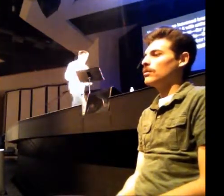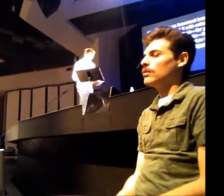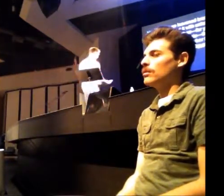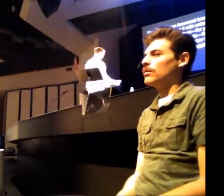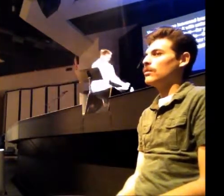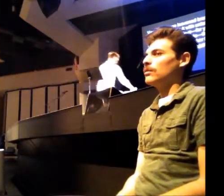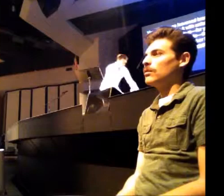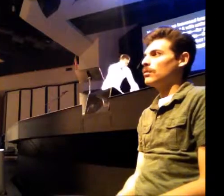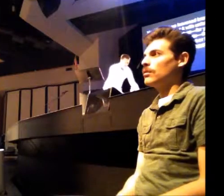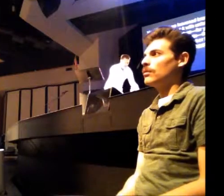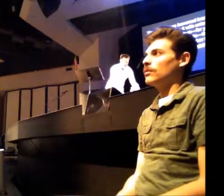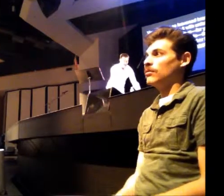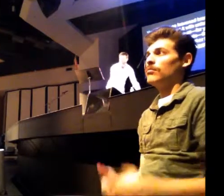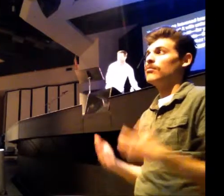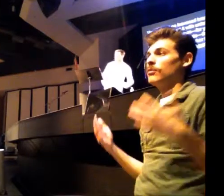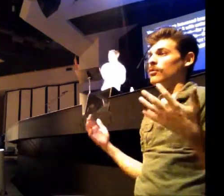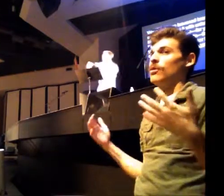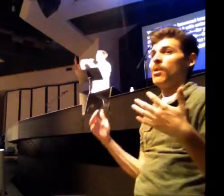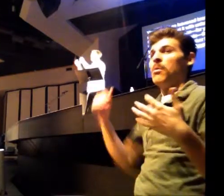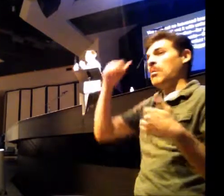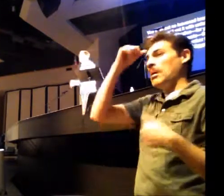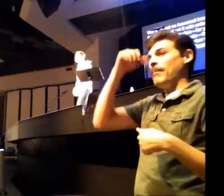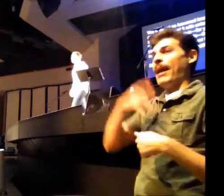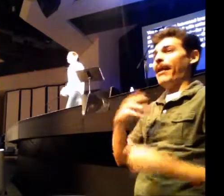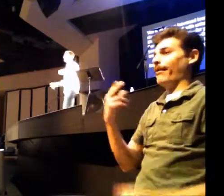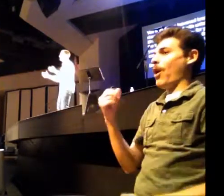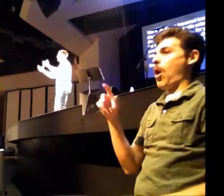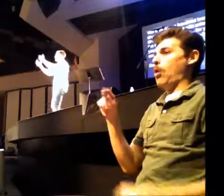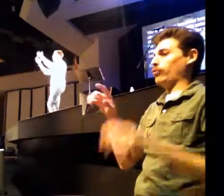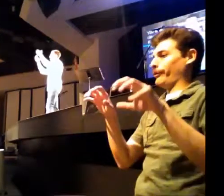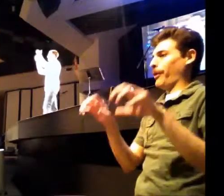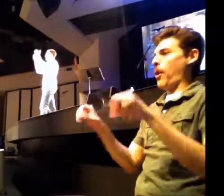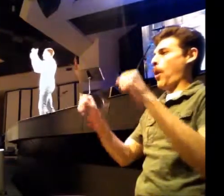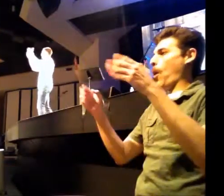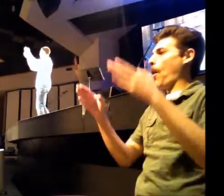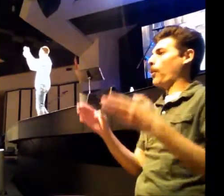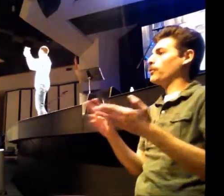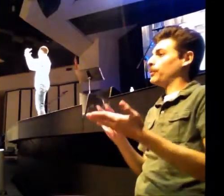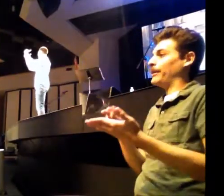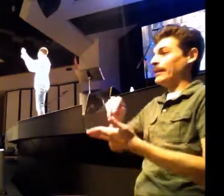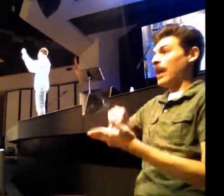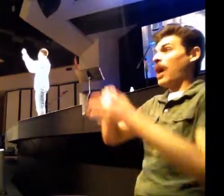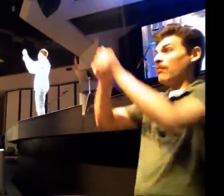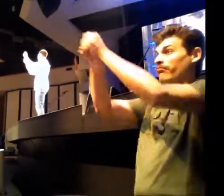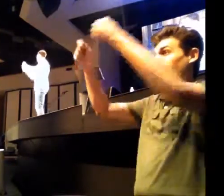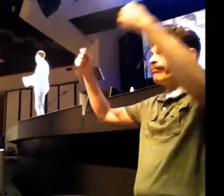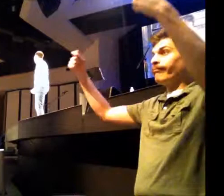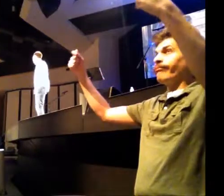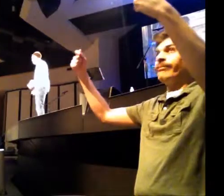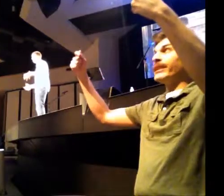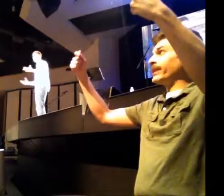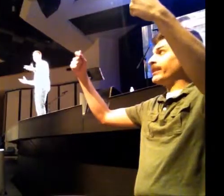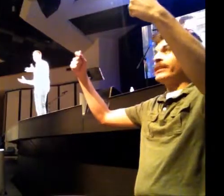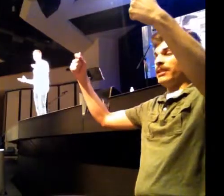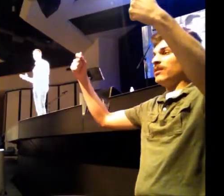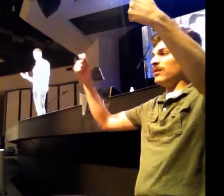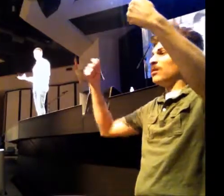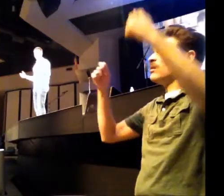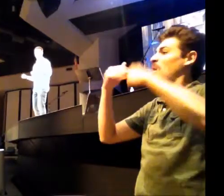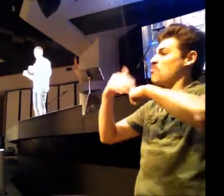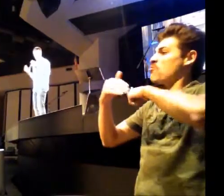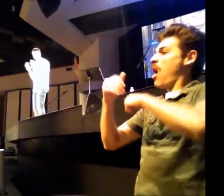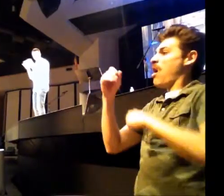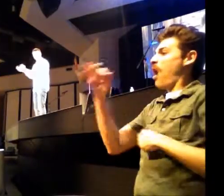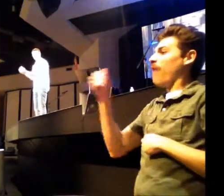Egypt. He'd stand up, hold the bread in the air, break it, quoting Deuteronomy, say, this is the bread of affliction. Remind us of when we